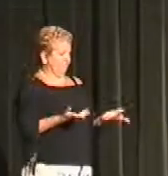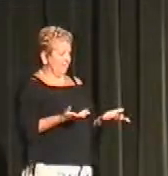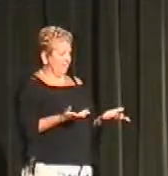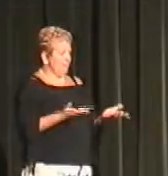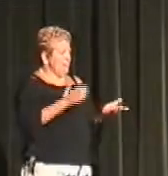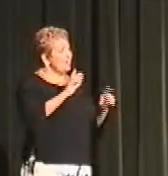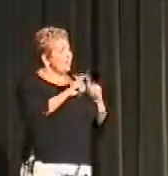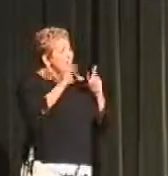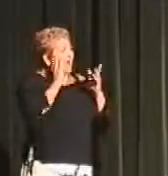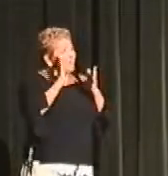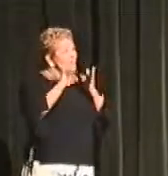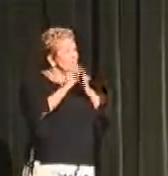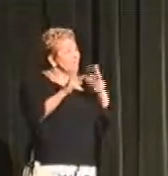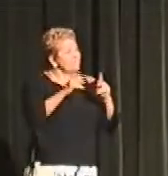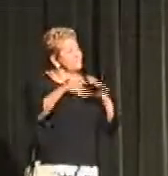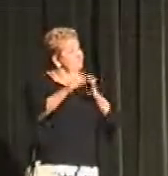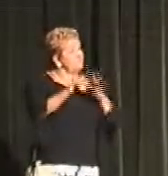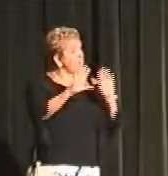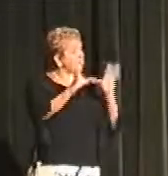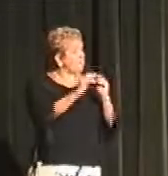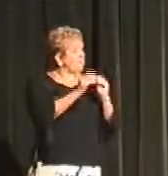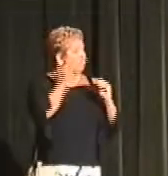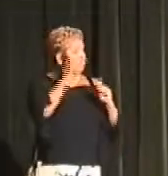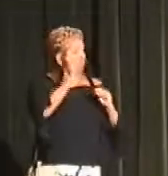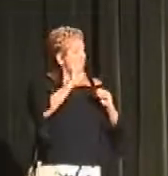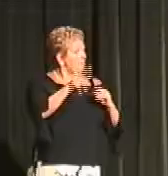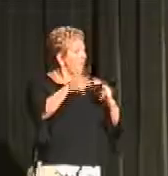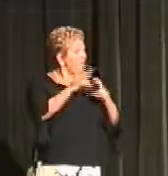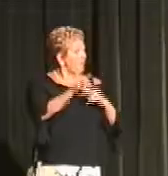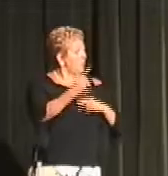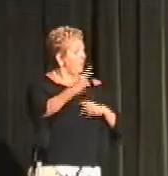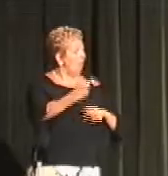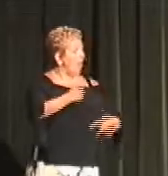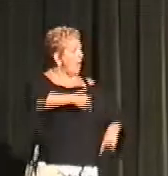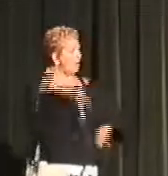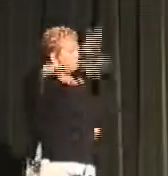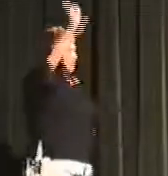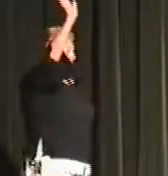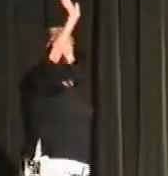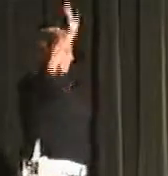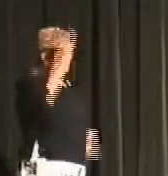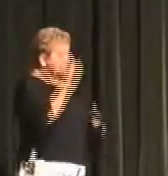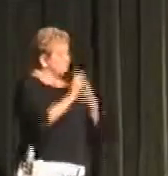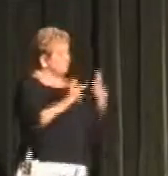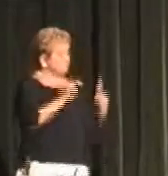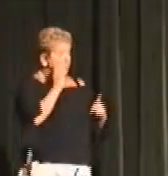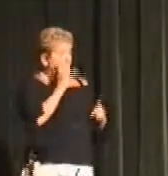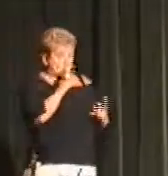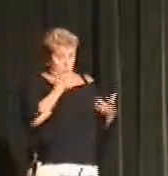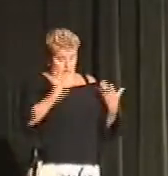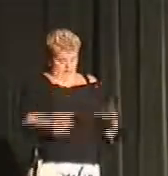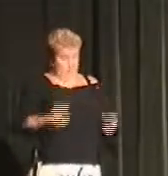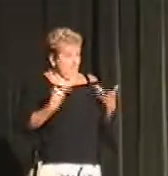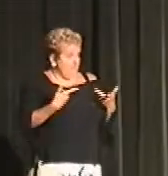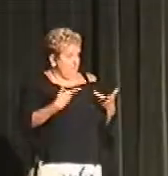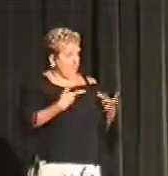know about that tradition is because when I raised my hand, some of the people knew who I was because my mother had been in and out of AA for so many